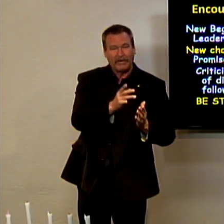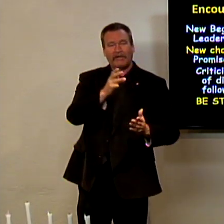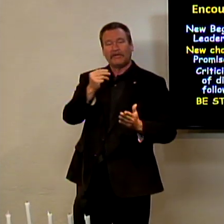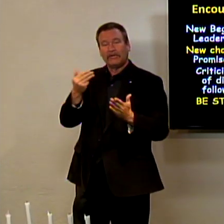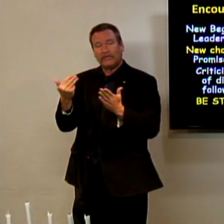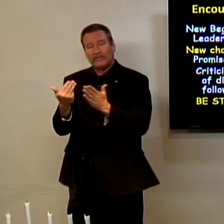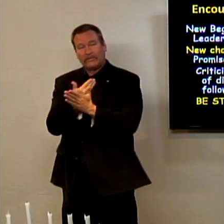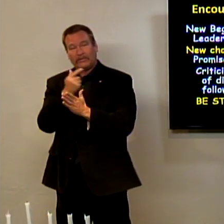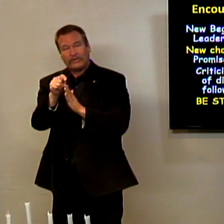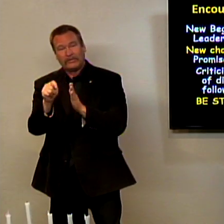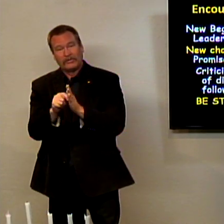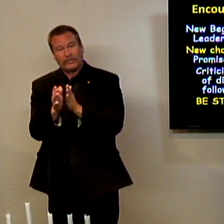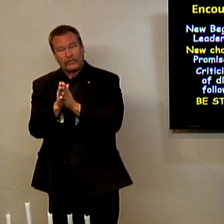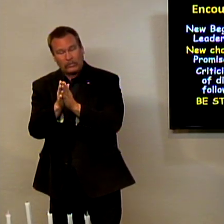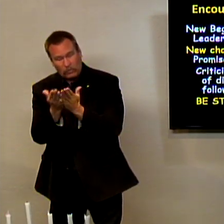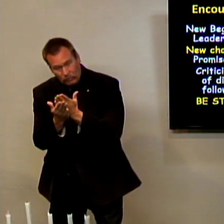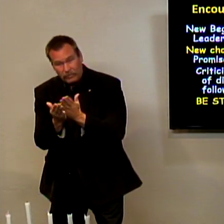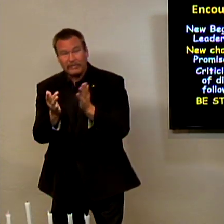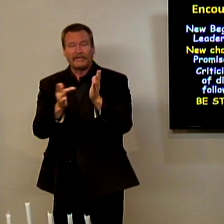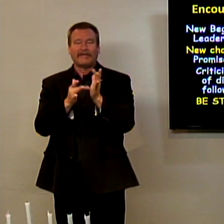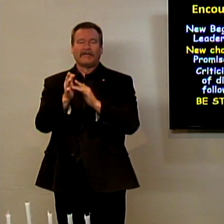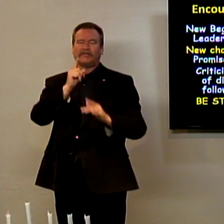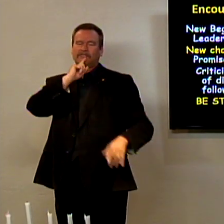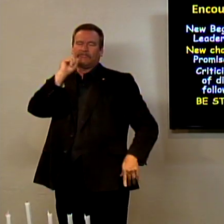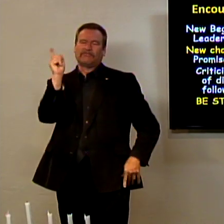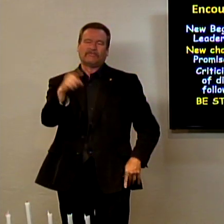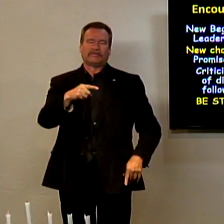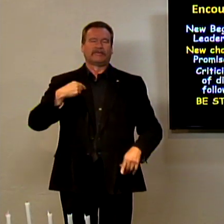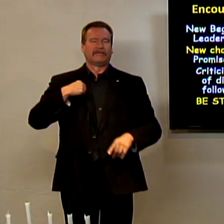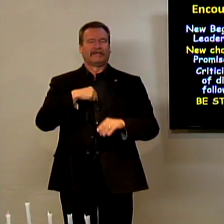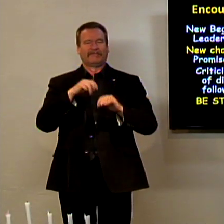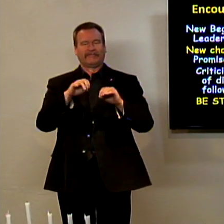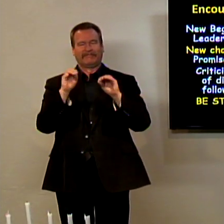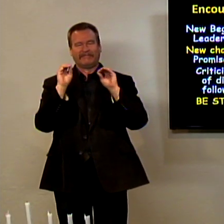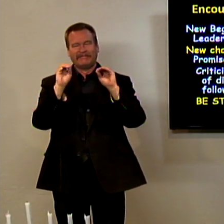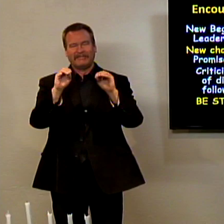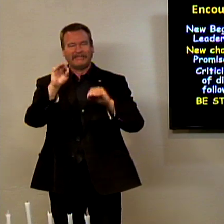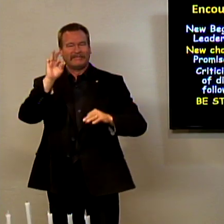In the Old Testament and in the New Testament, we see God's command